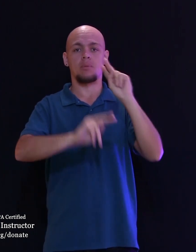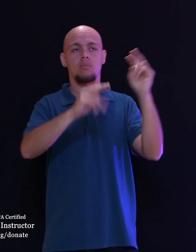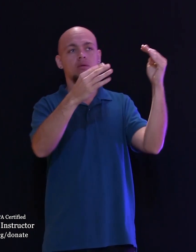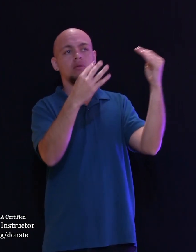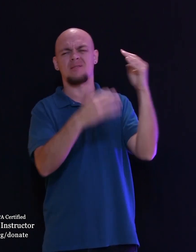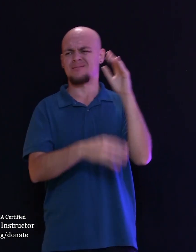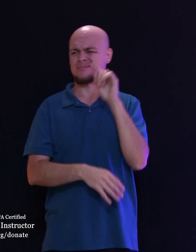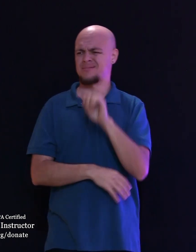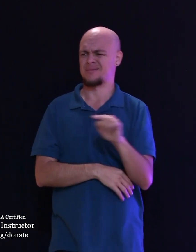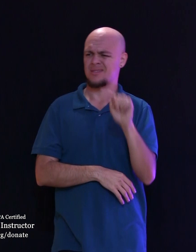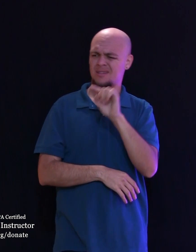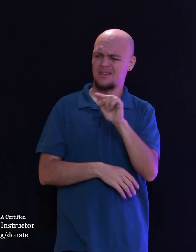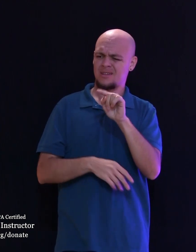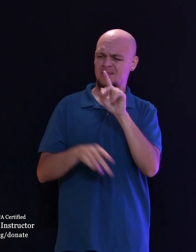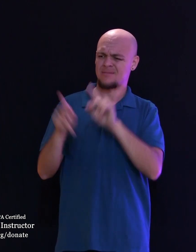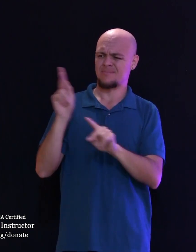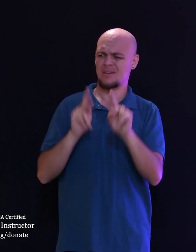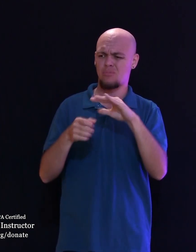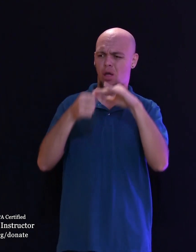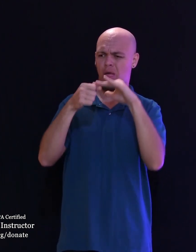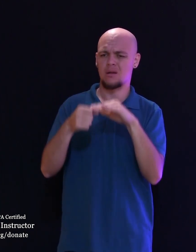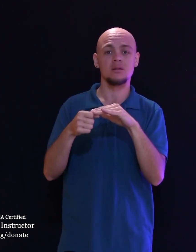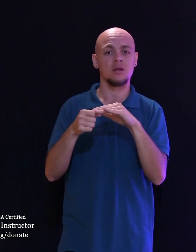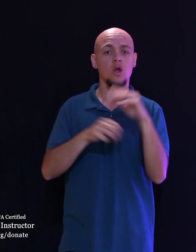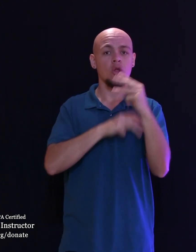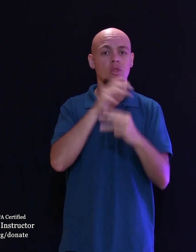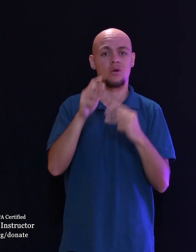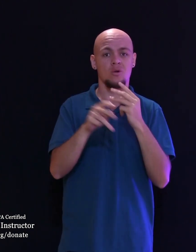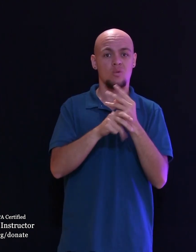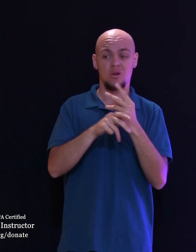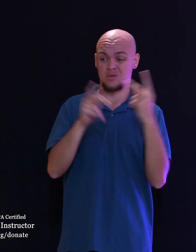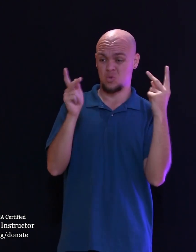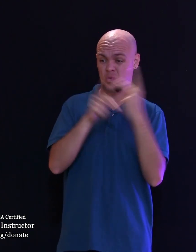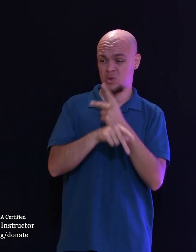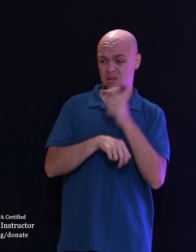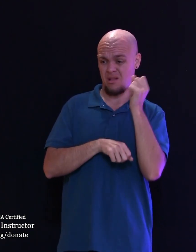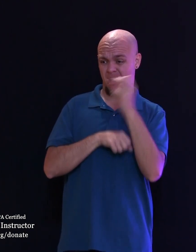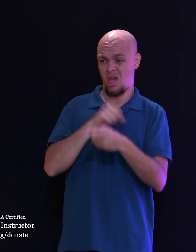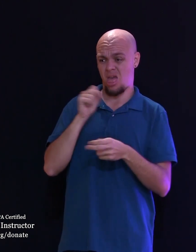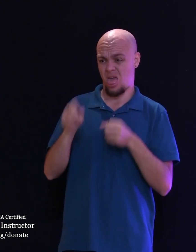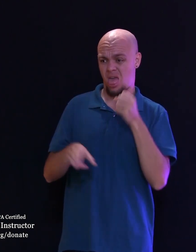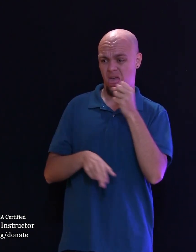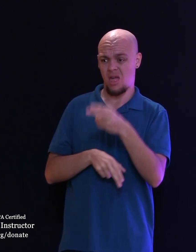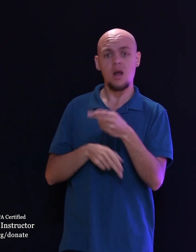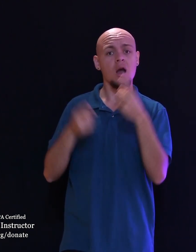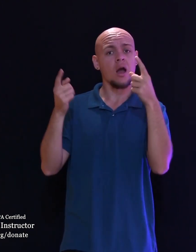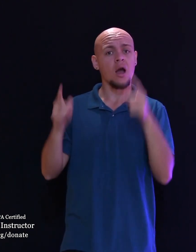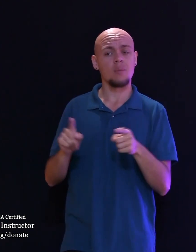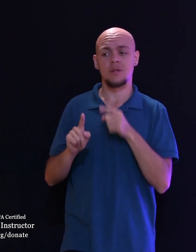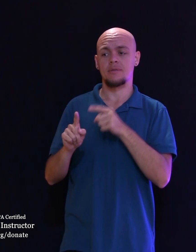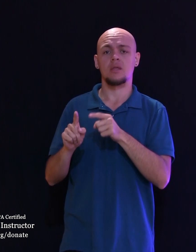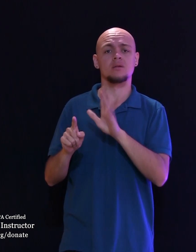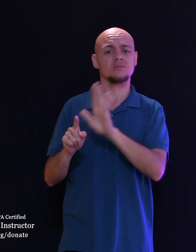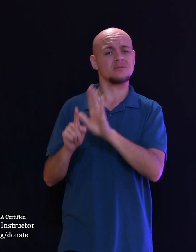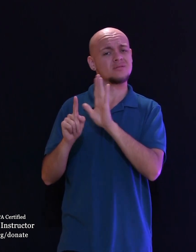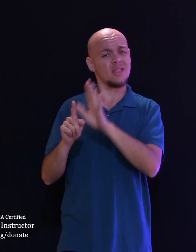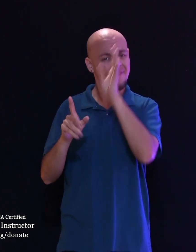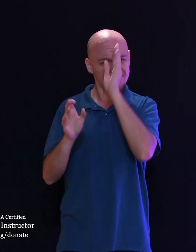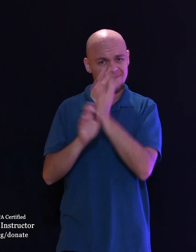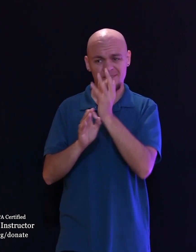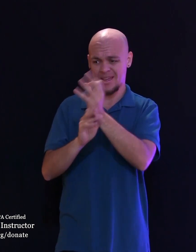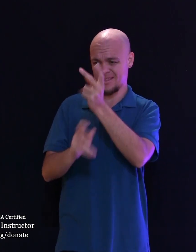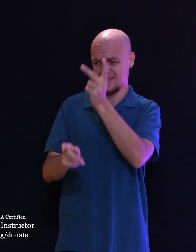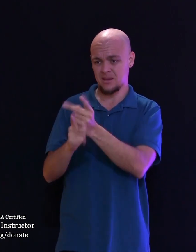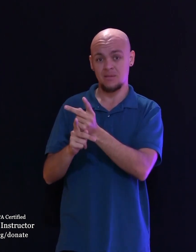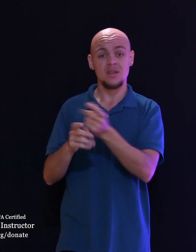yet they hold true to their faith. You can't say that about a lot of folks. That no matter what kind of